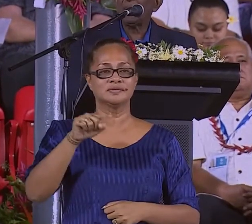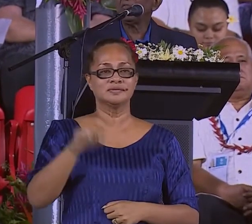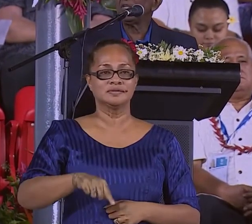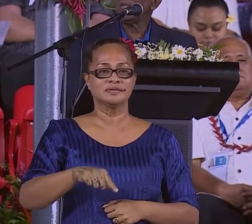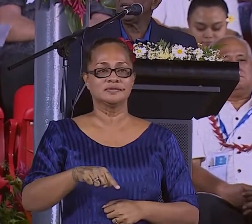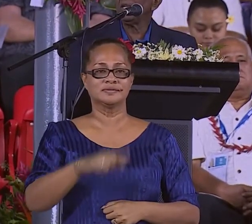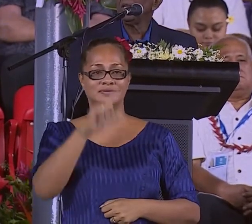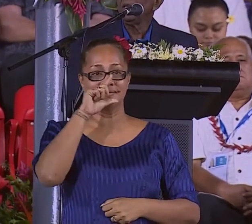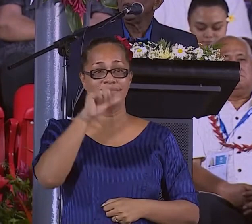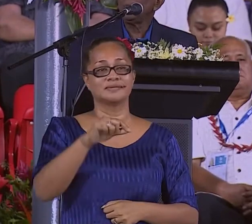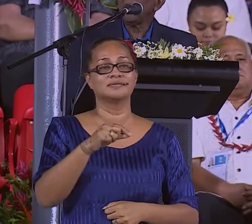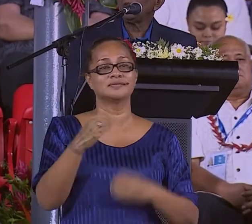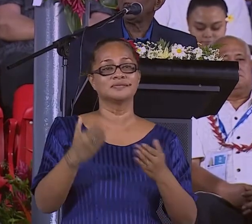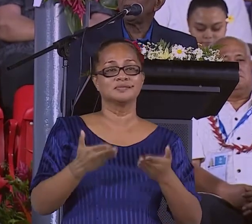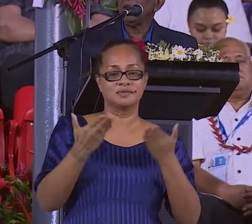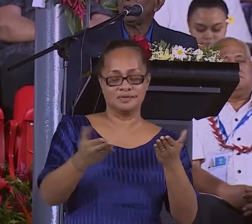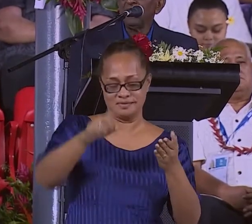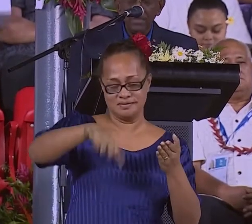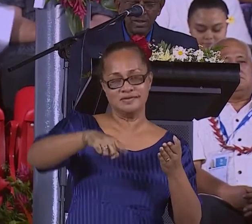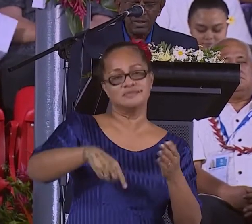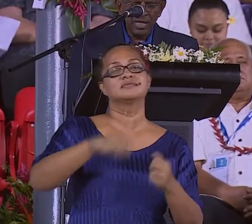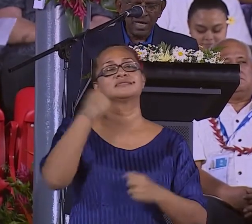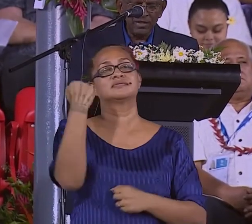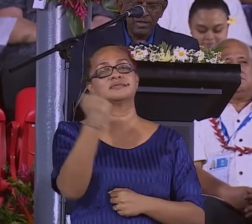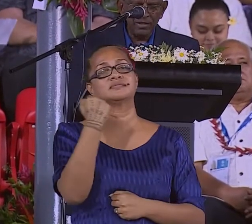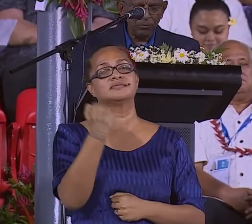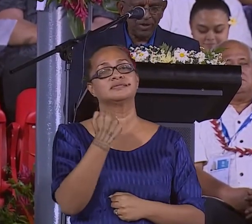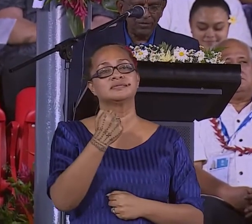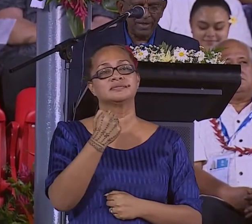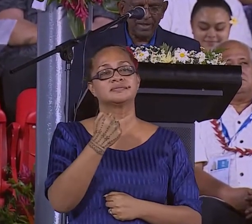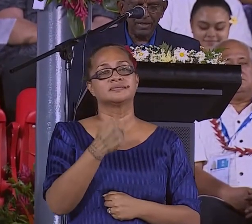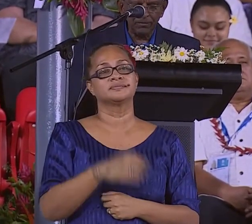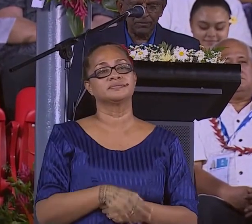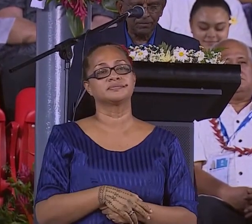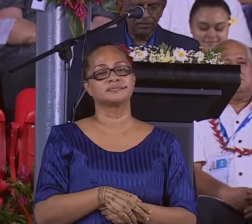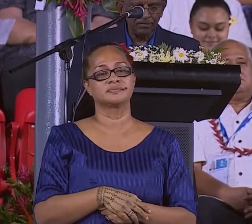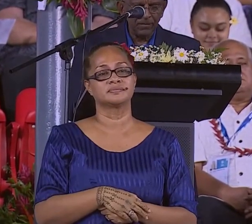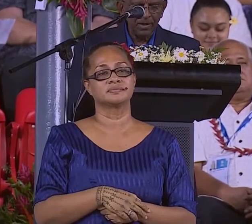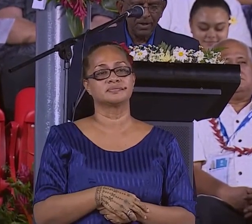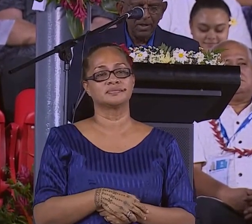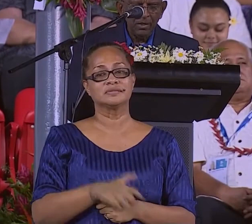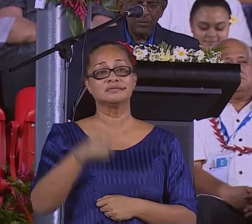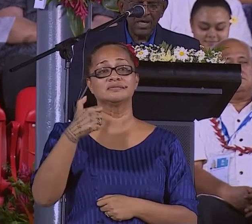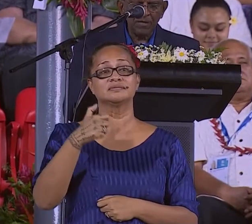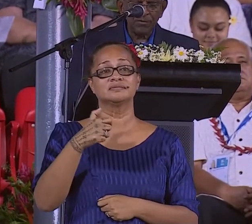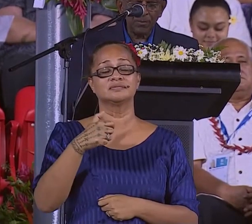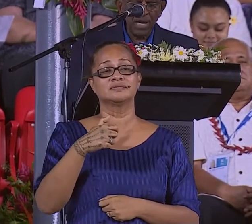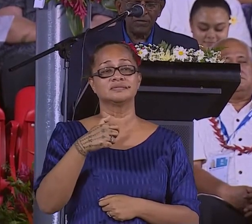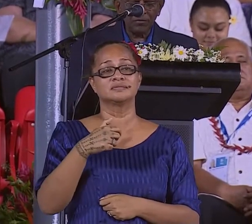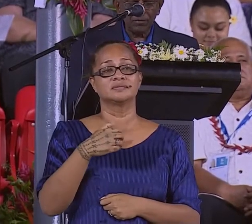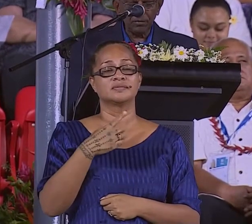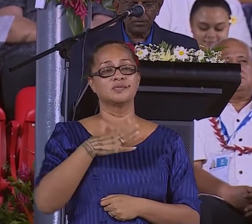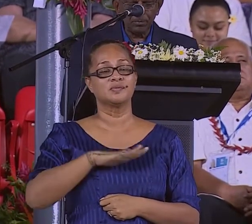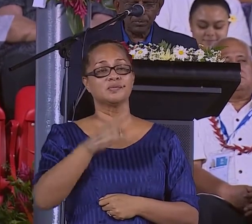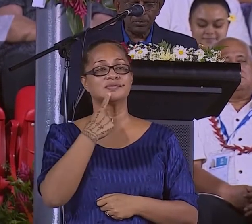to be present here to participate in the 19th Pacific Games. On behalf of the